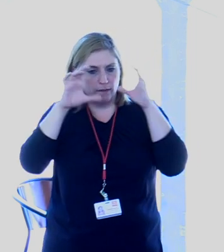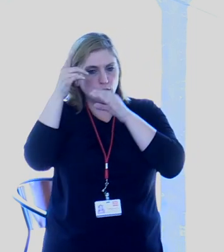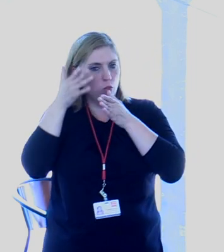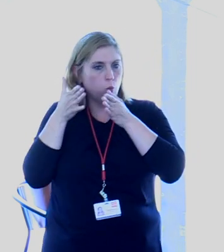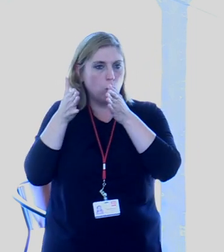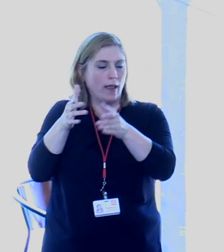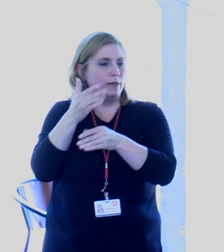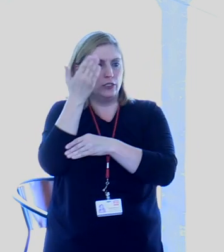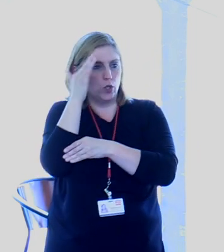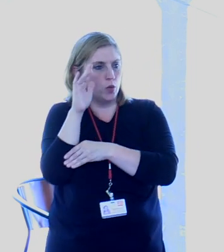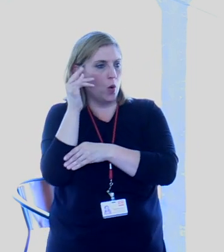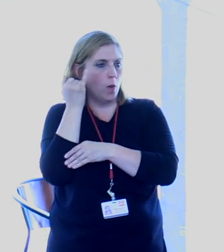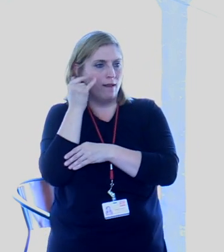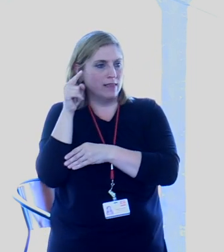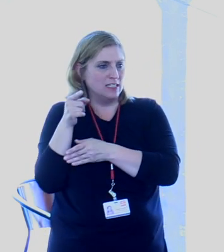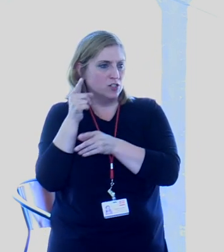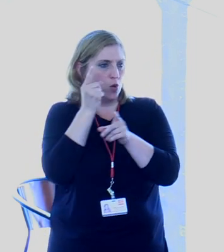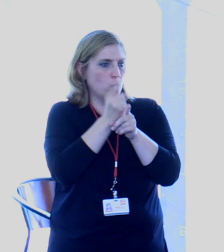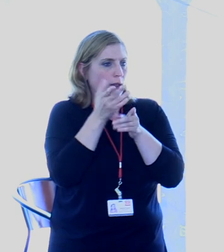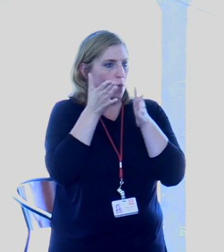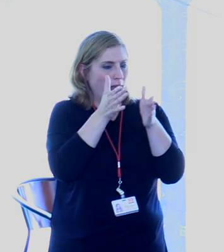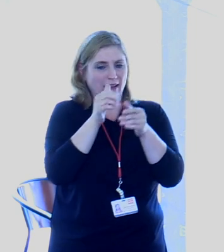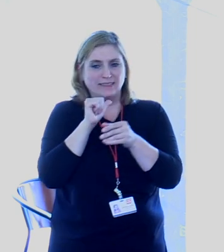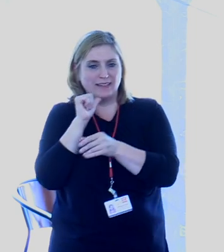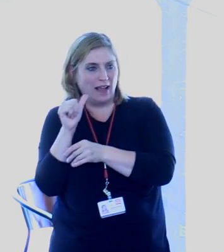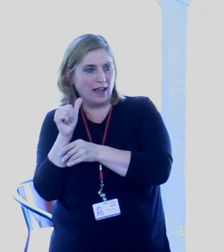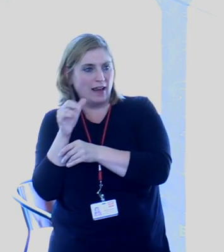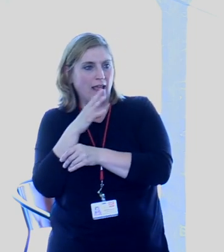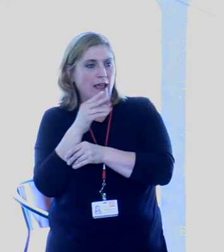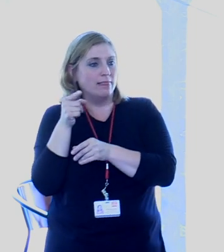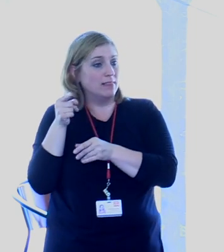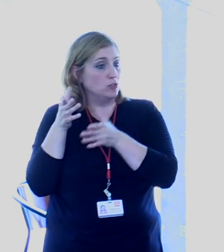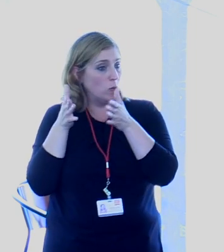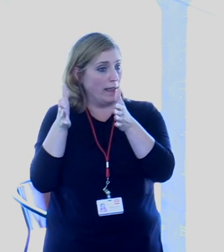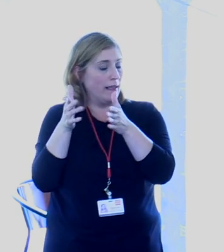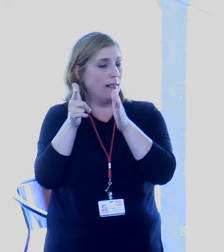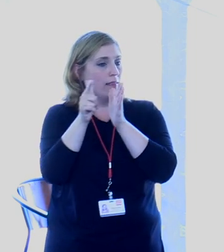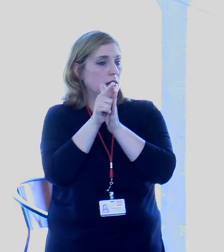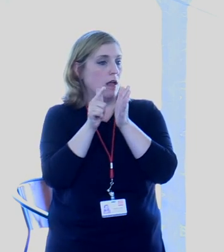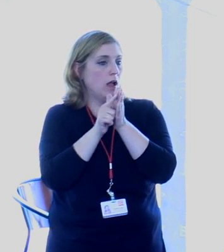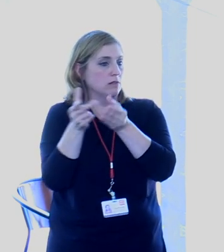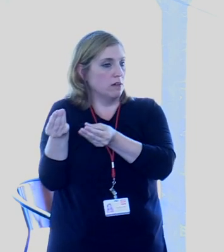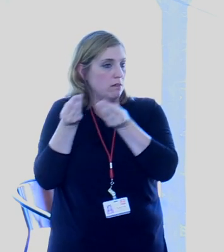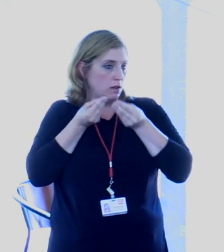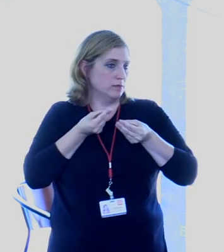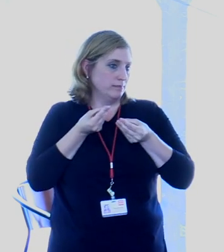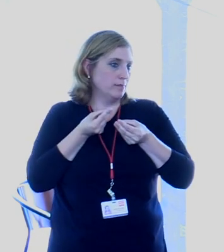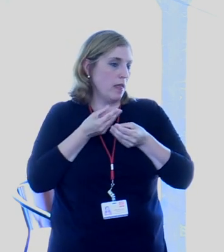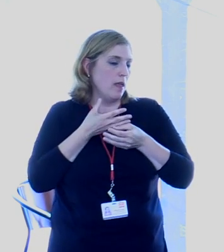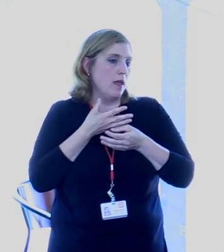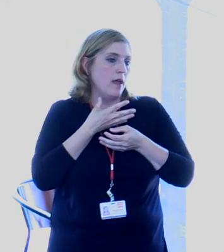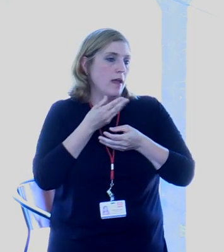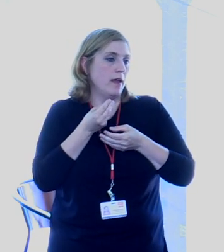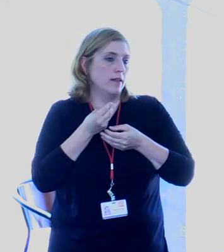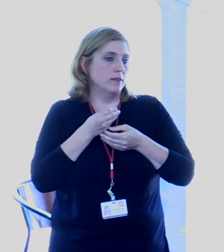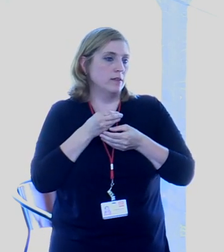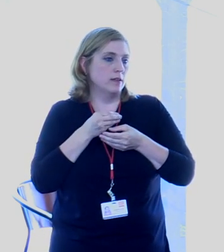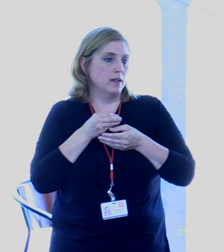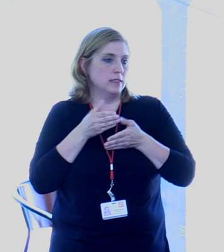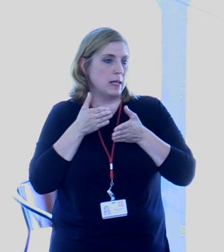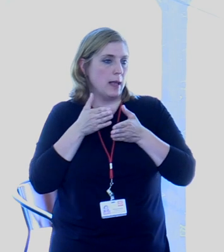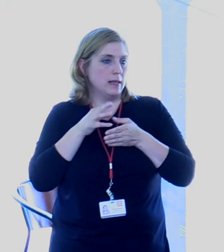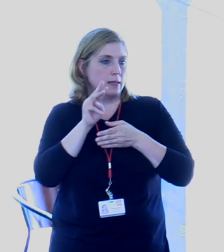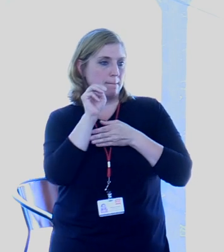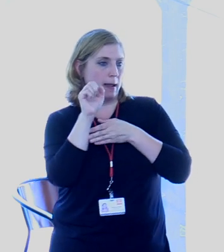way. We don't know whether this is the right way or not. And in this way, the law is handed to us as a roadmap,